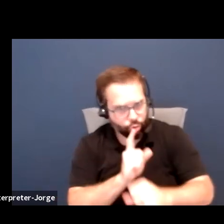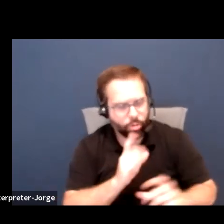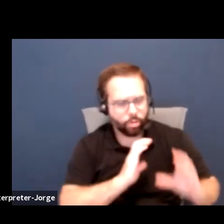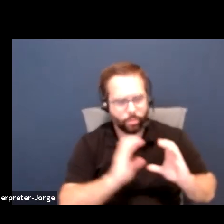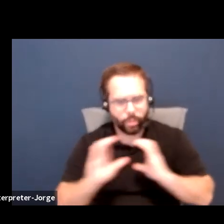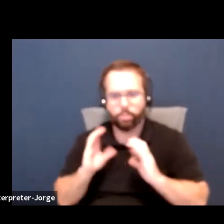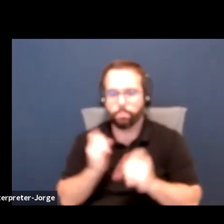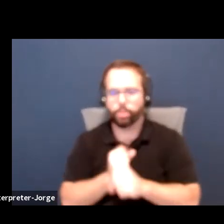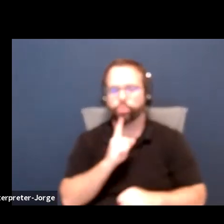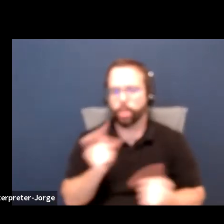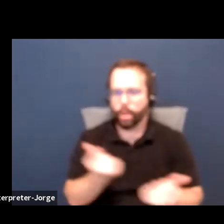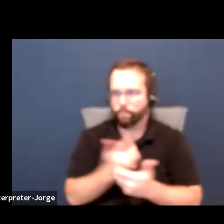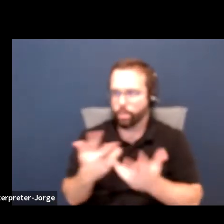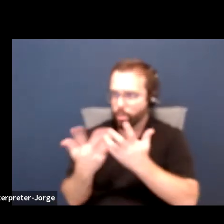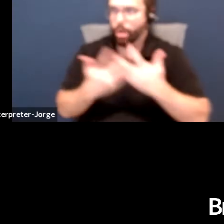at.